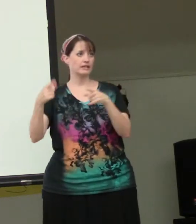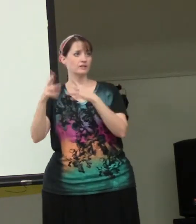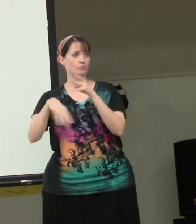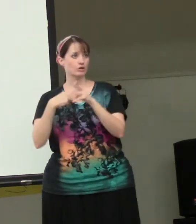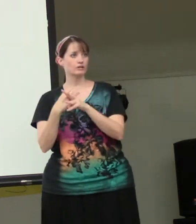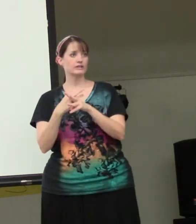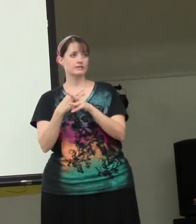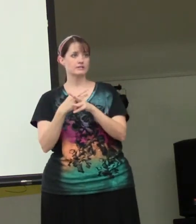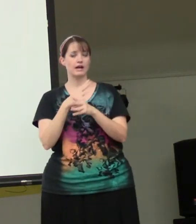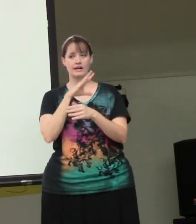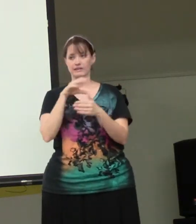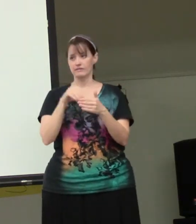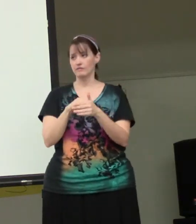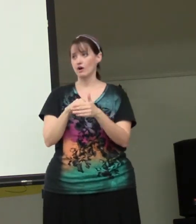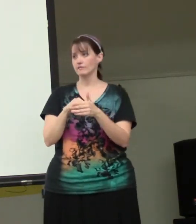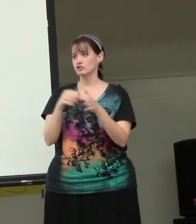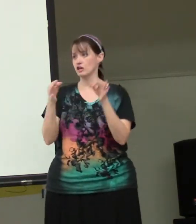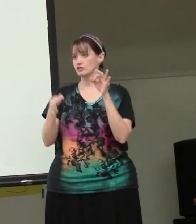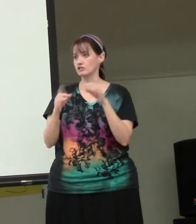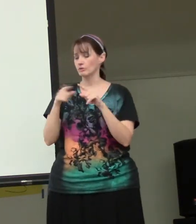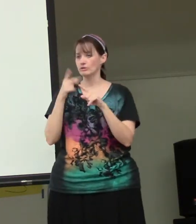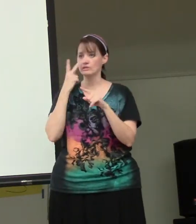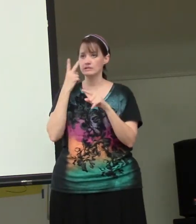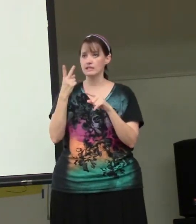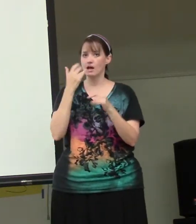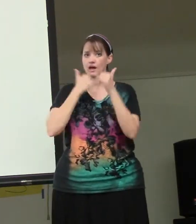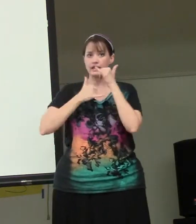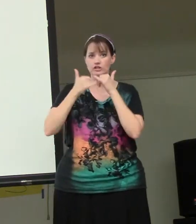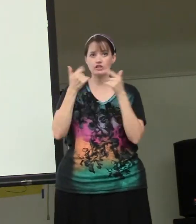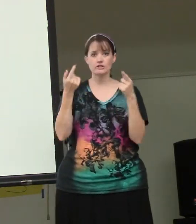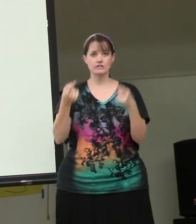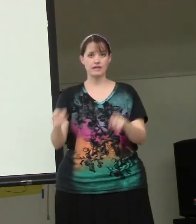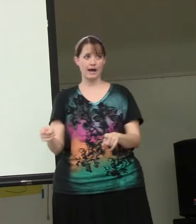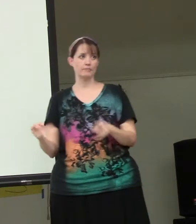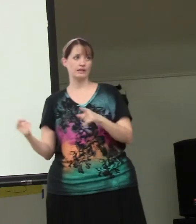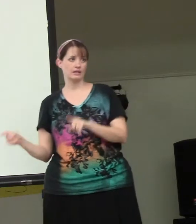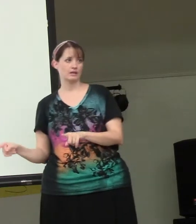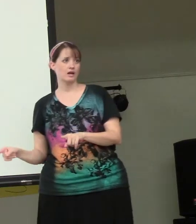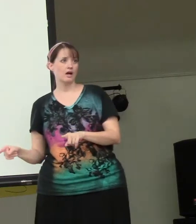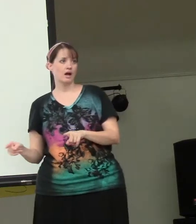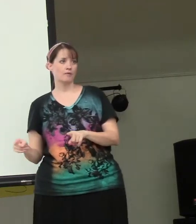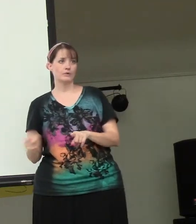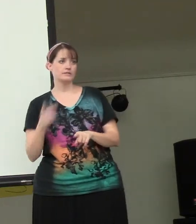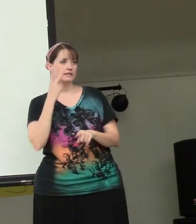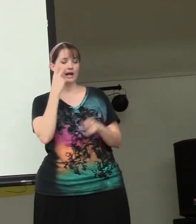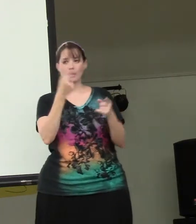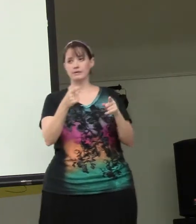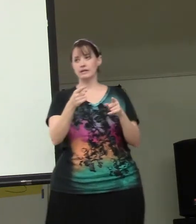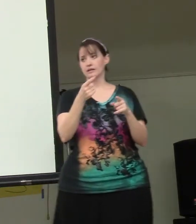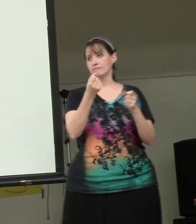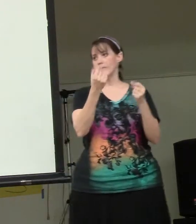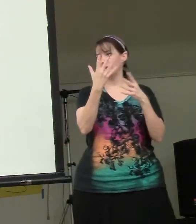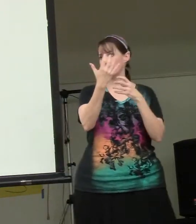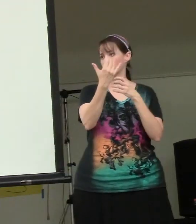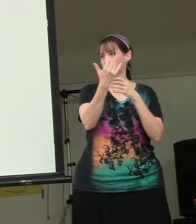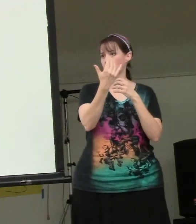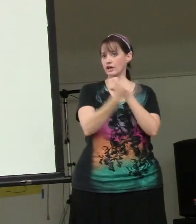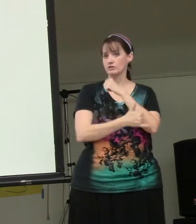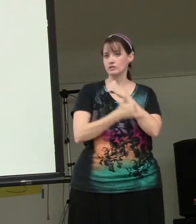the world and in society that involves justice. When you see injustice happening, we see it happening in many other countries in